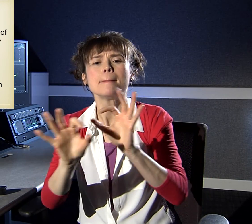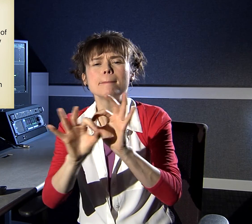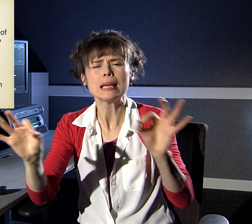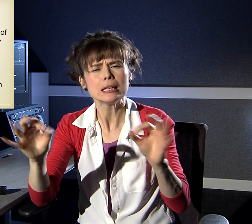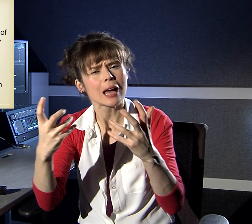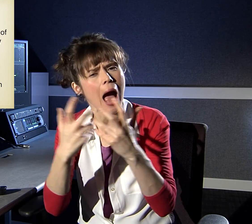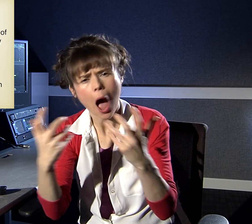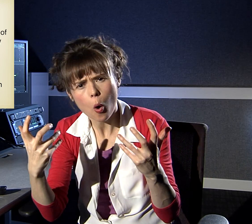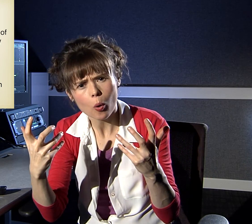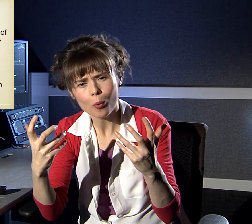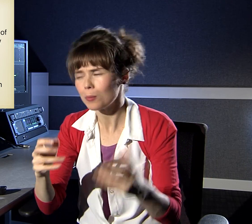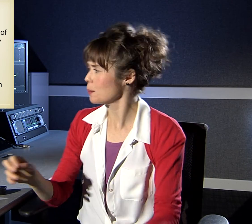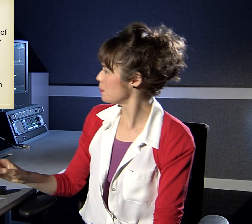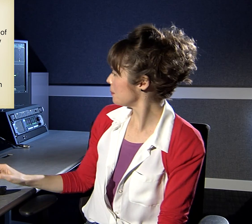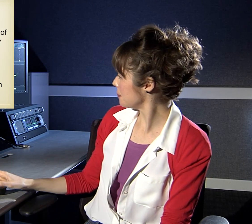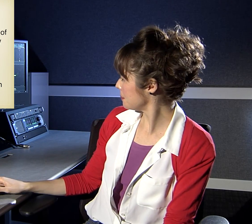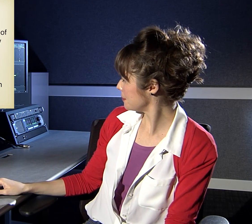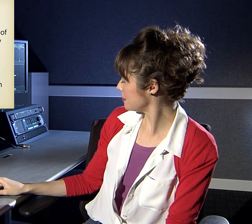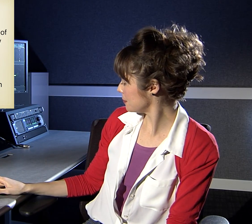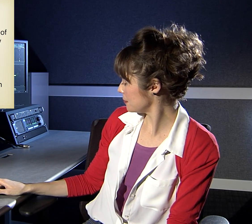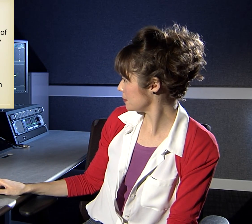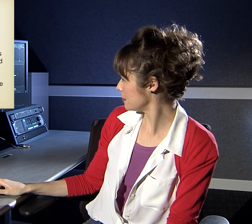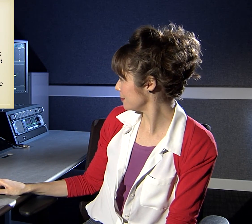between the two countries, England and France.